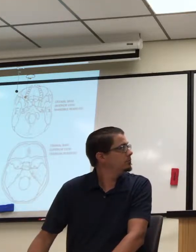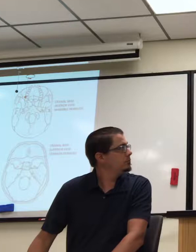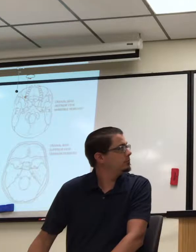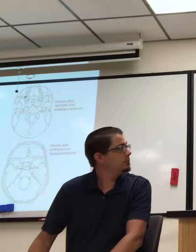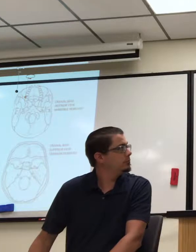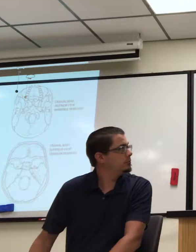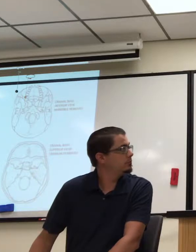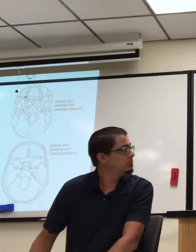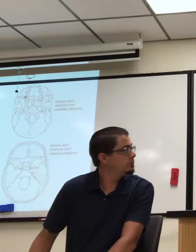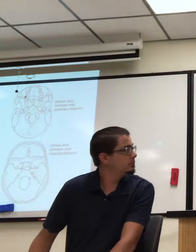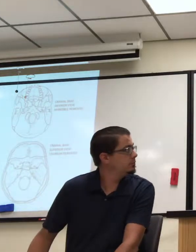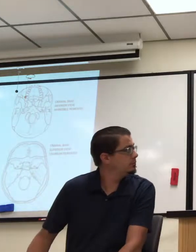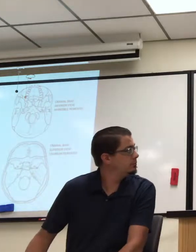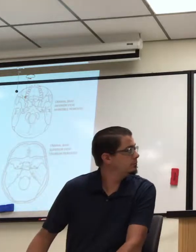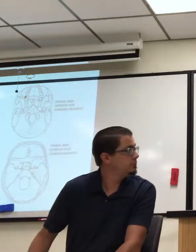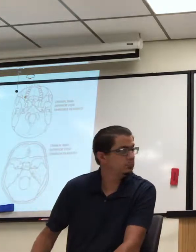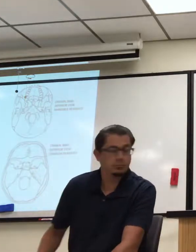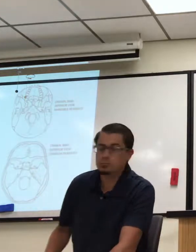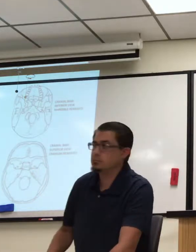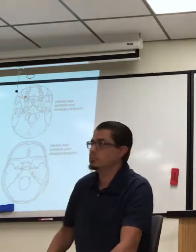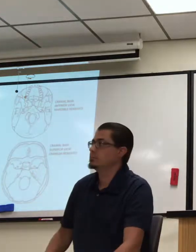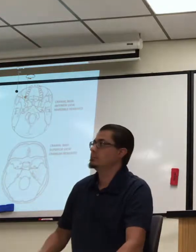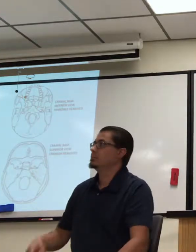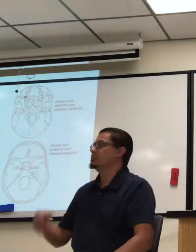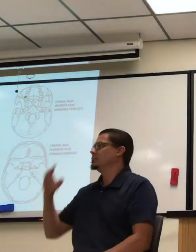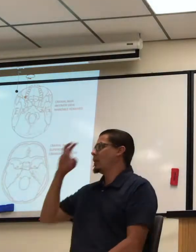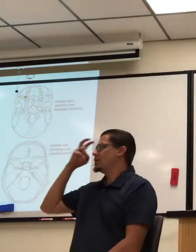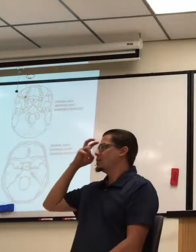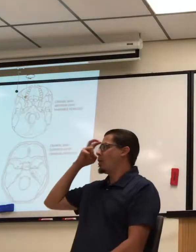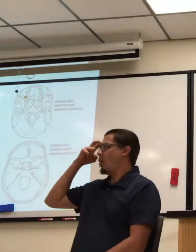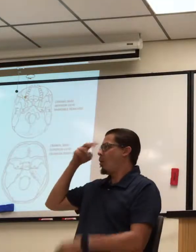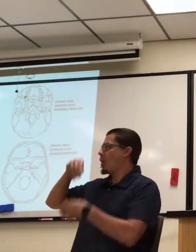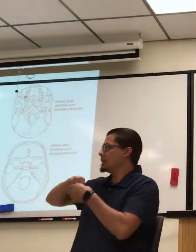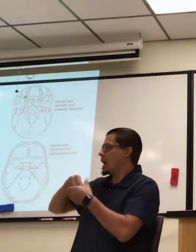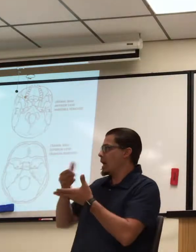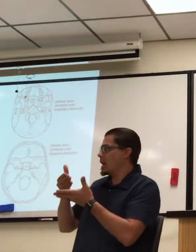the great sensory organs.